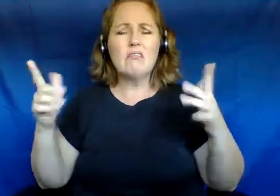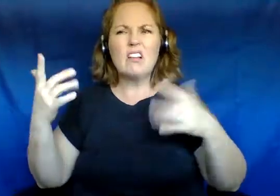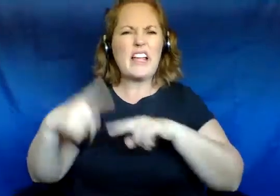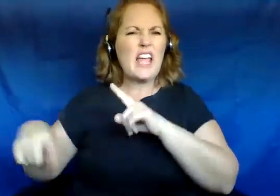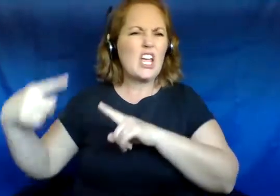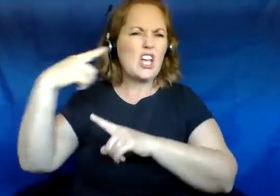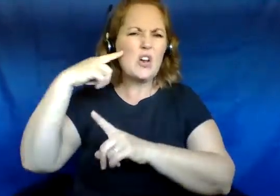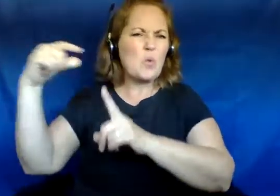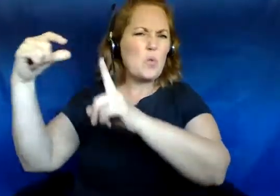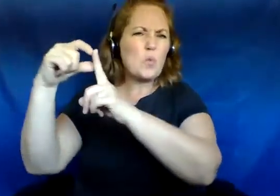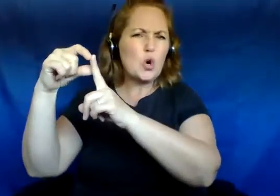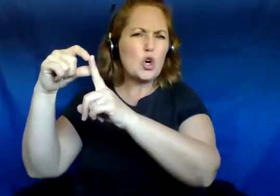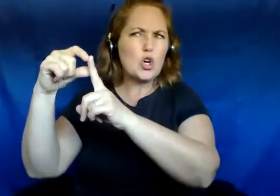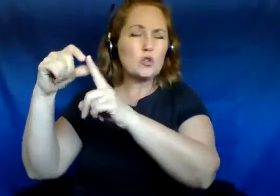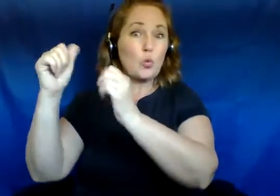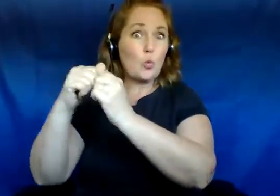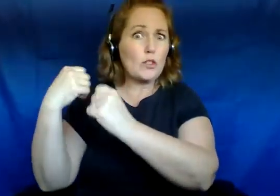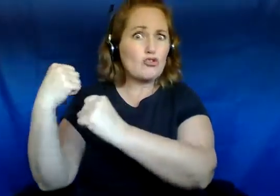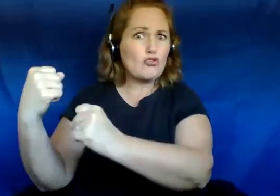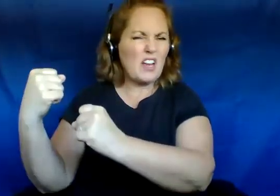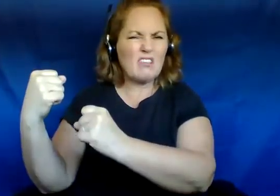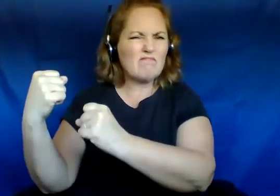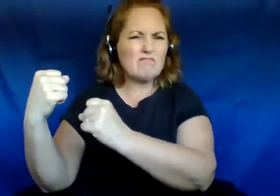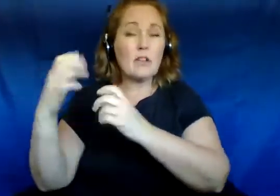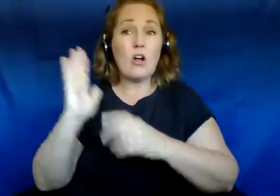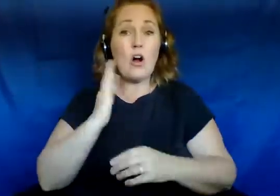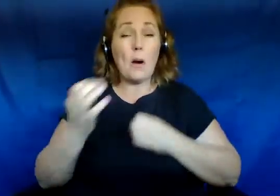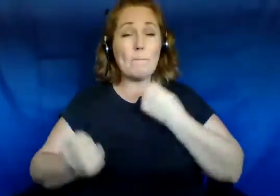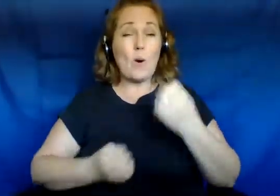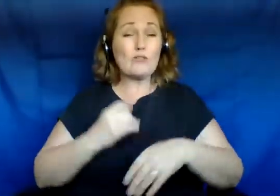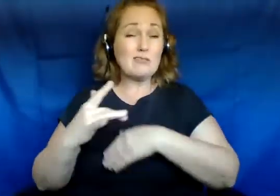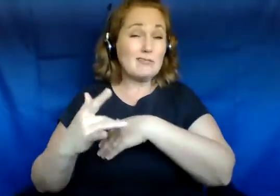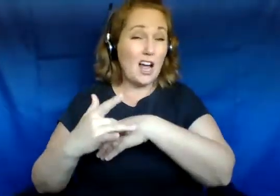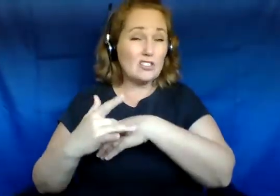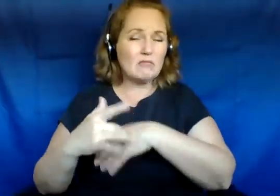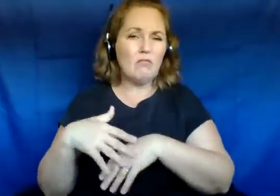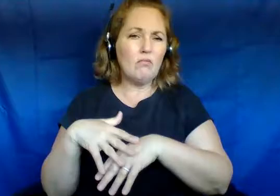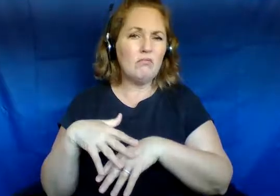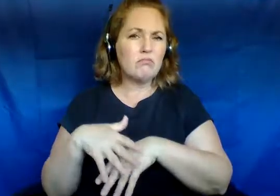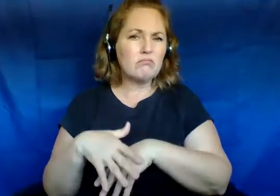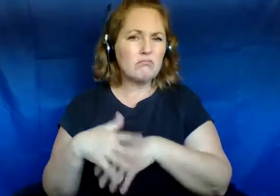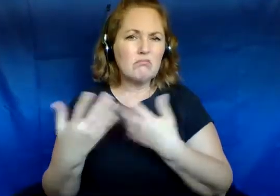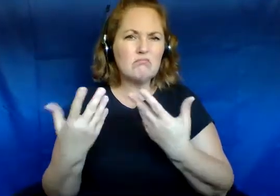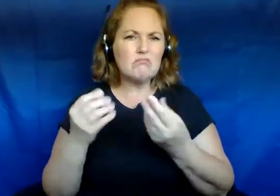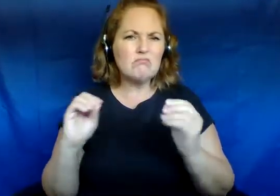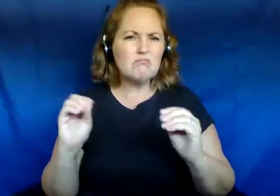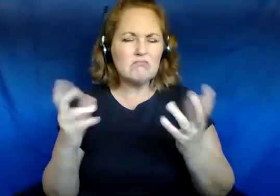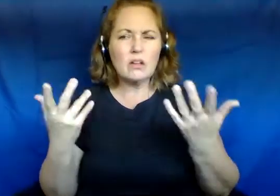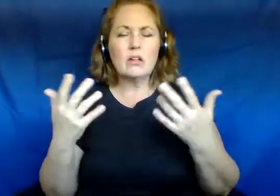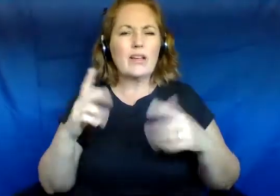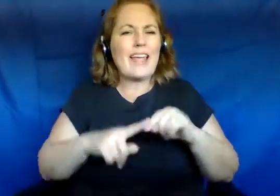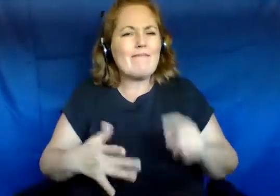of encouragement and strength. Our emotional touch is deadened and we cannot feel love.